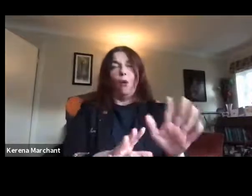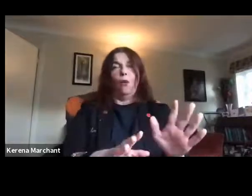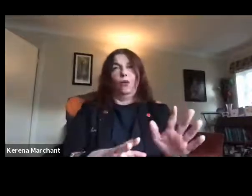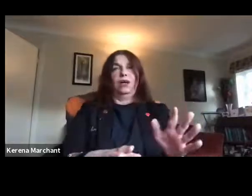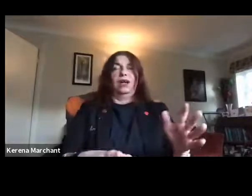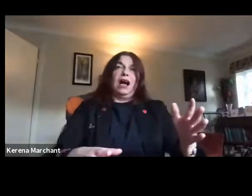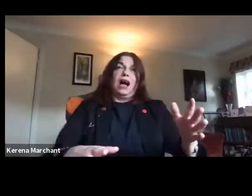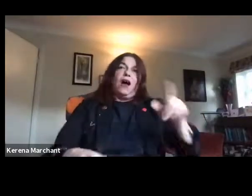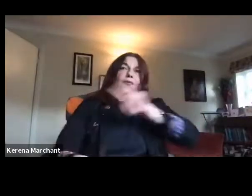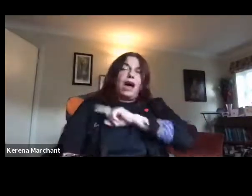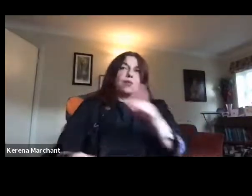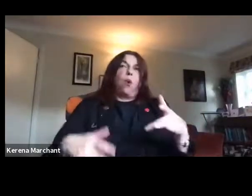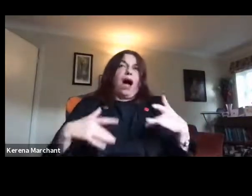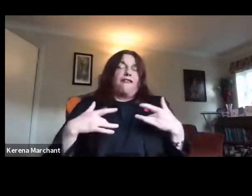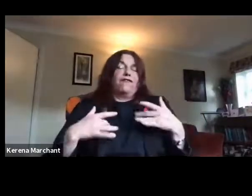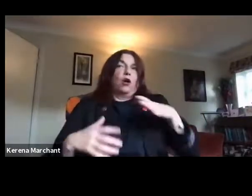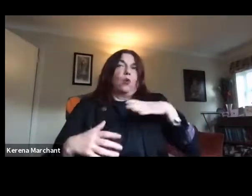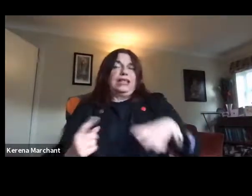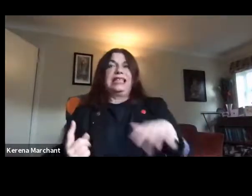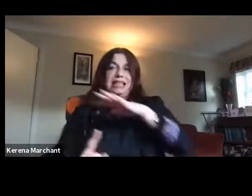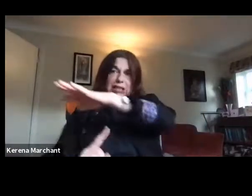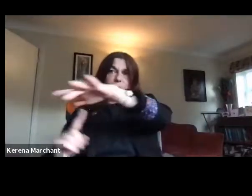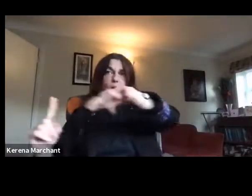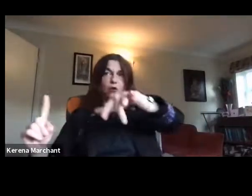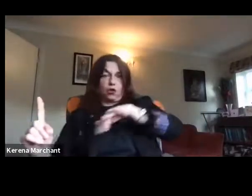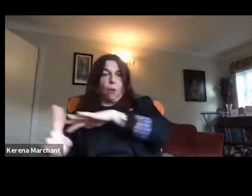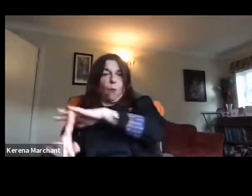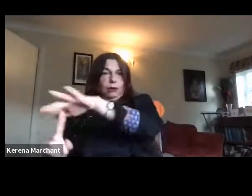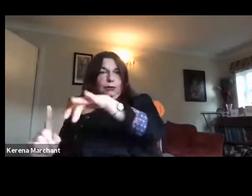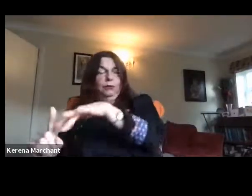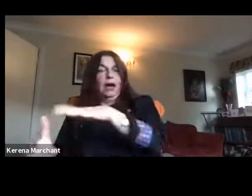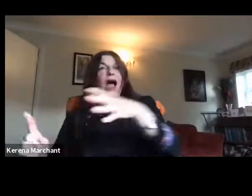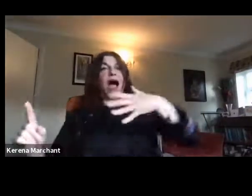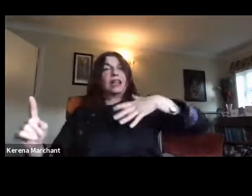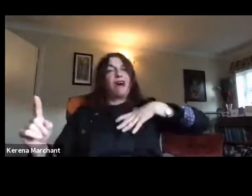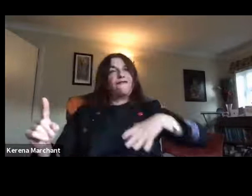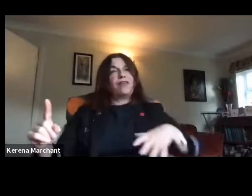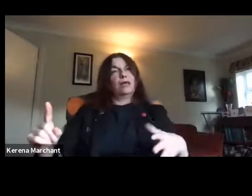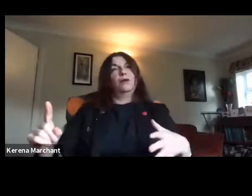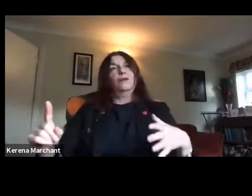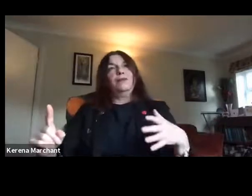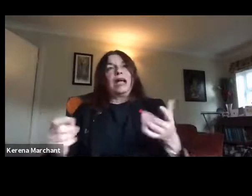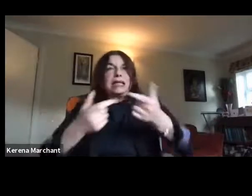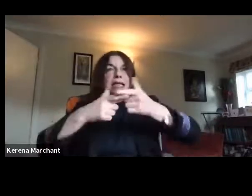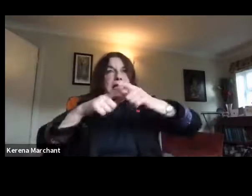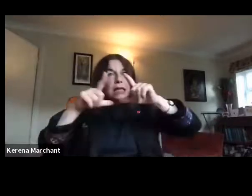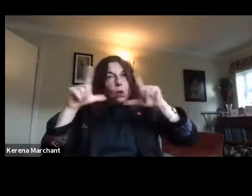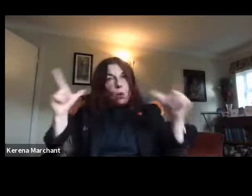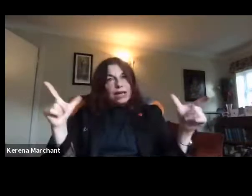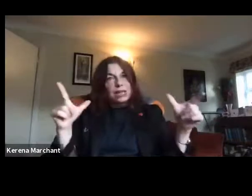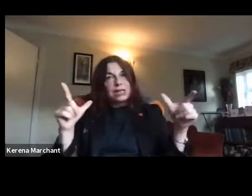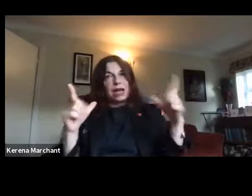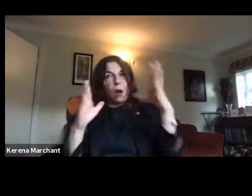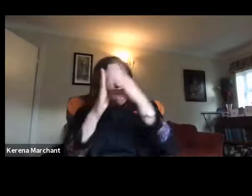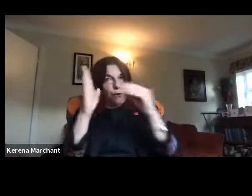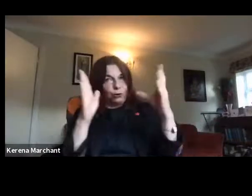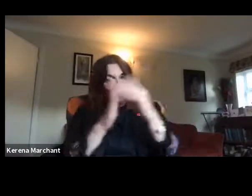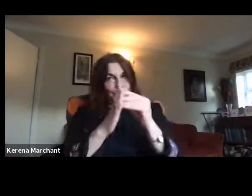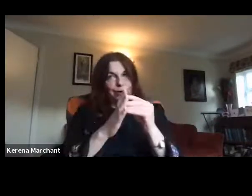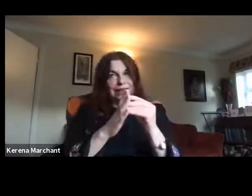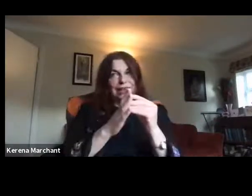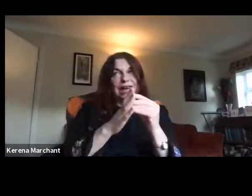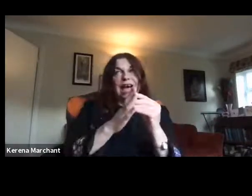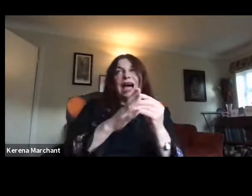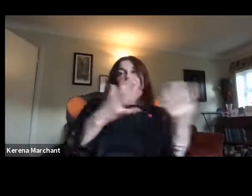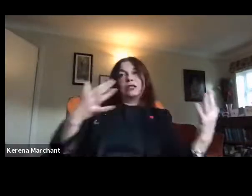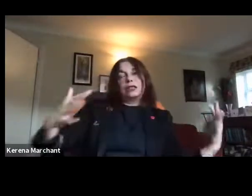Why do we need to speak and listen and hear? And I feel like that is why we need the social model of disability for the